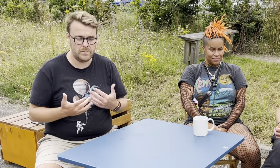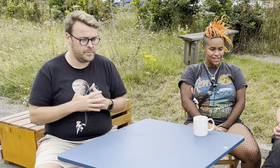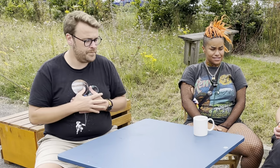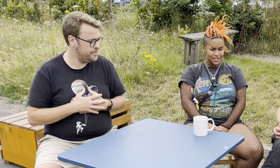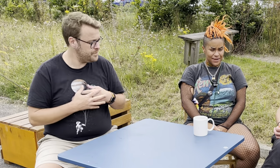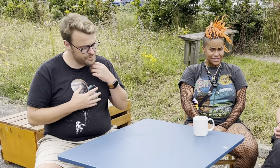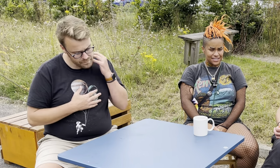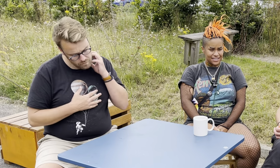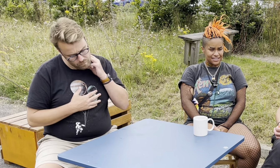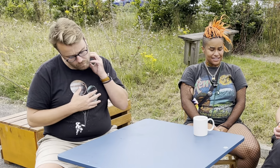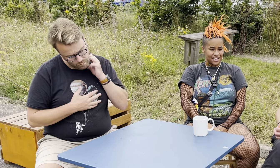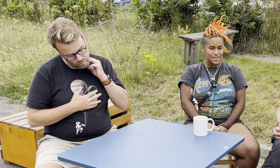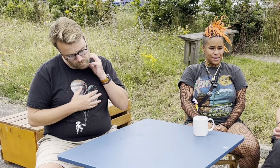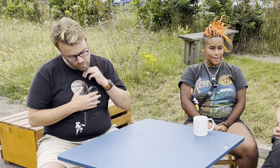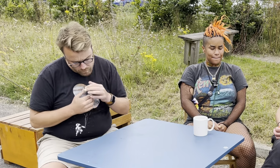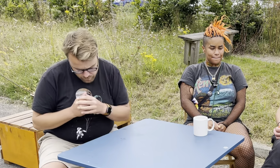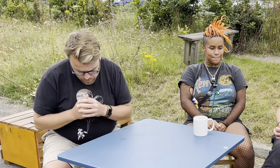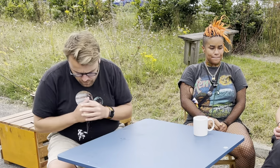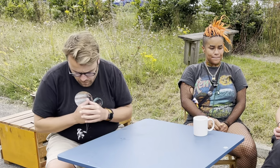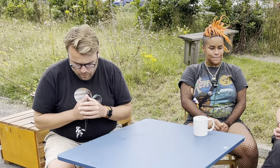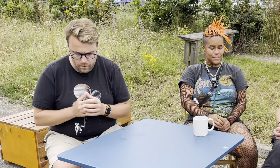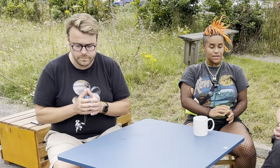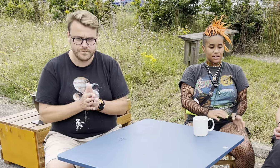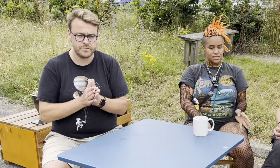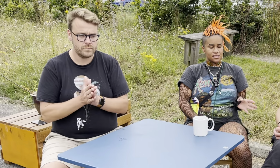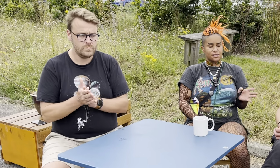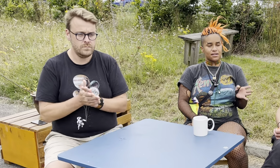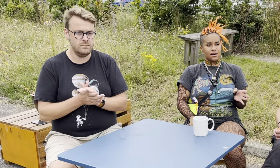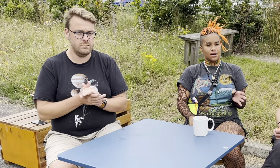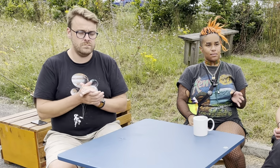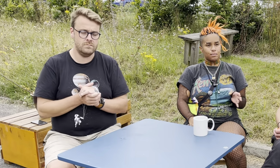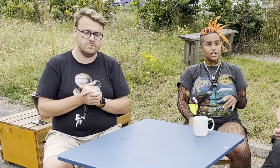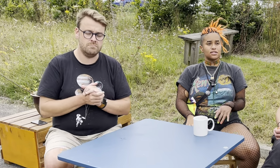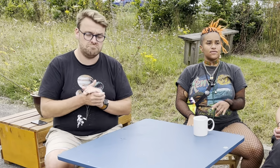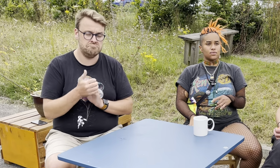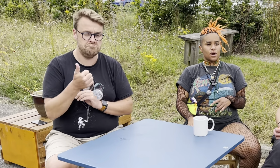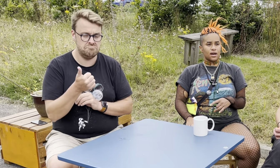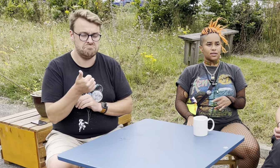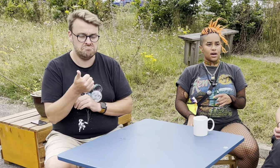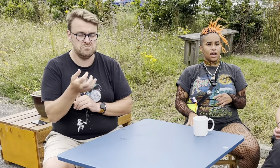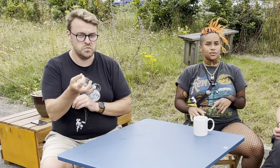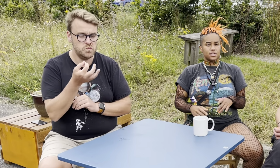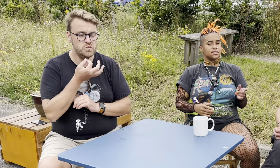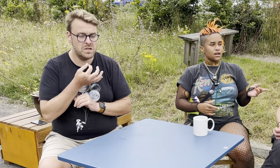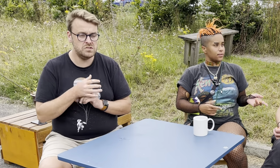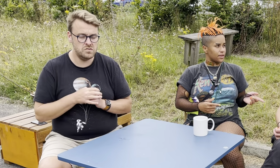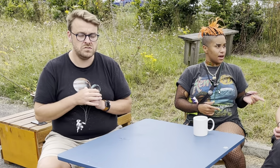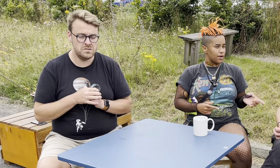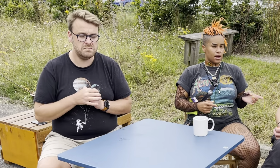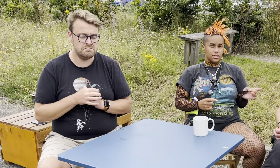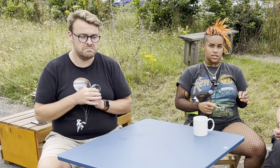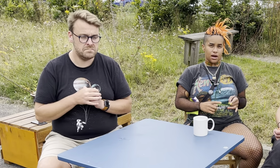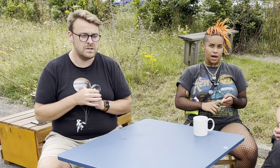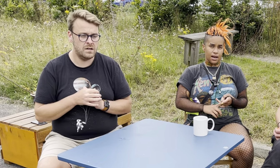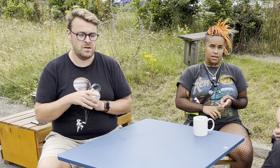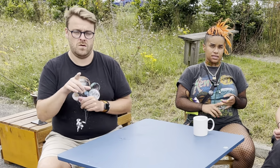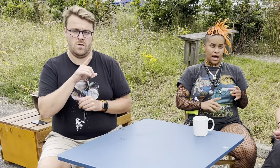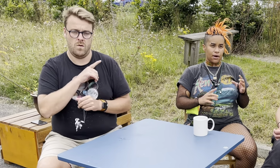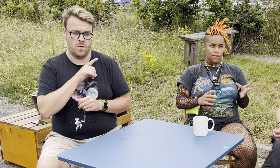That's a good question. I think because of the work that I'd already done with Emma in Turtle Island, I